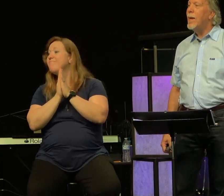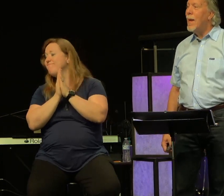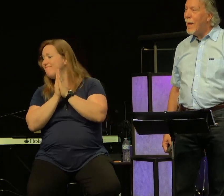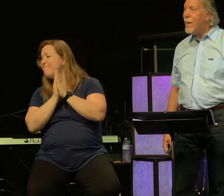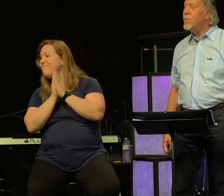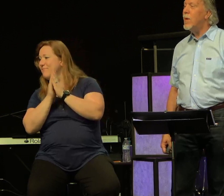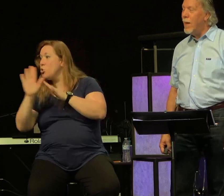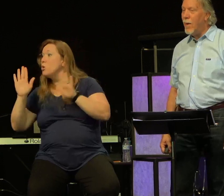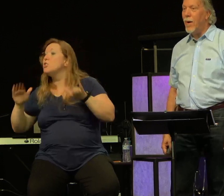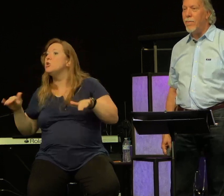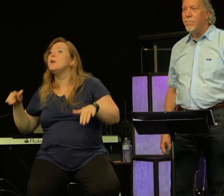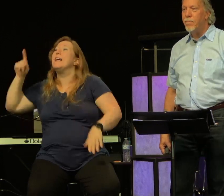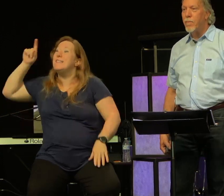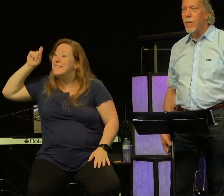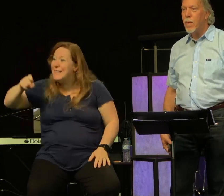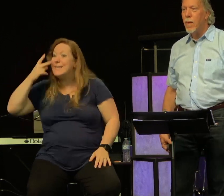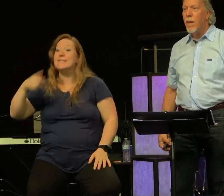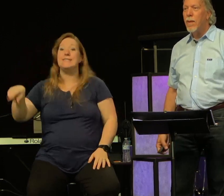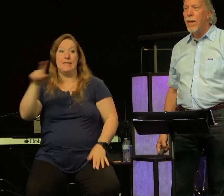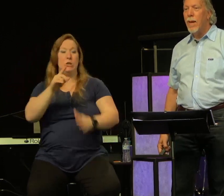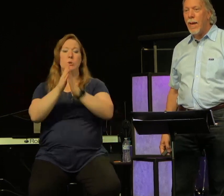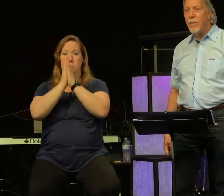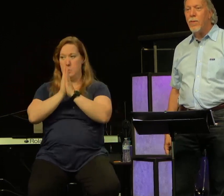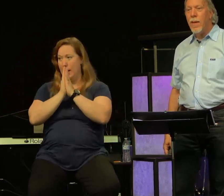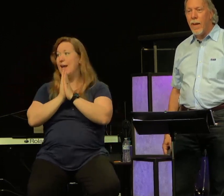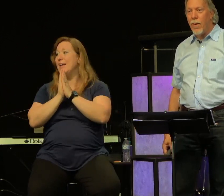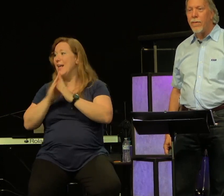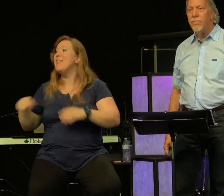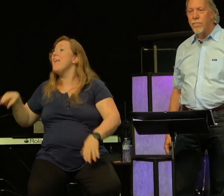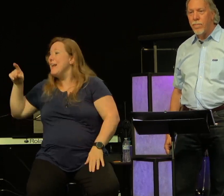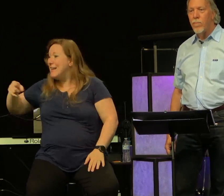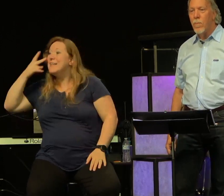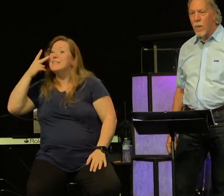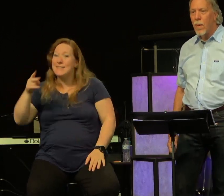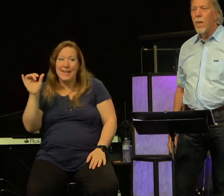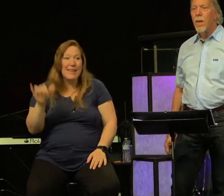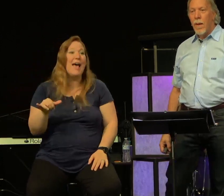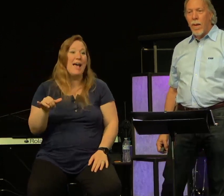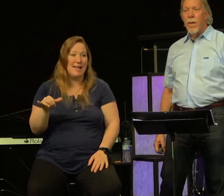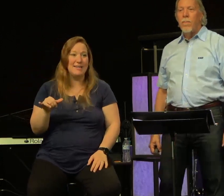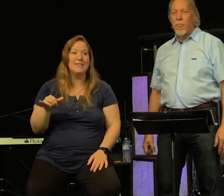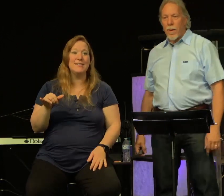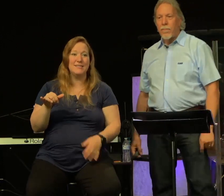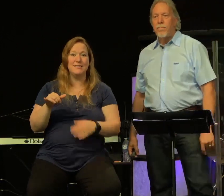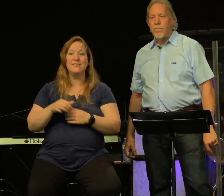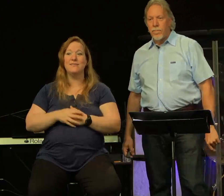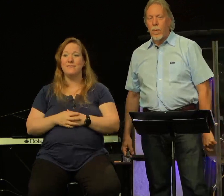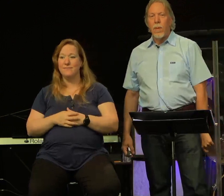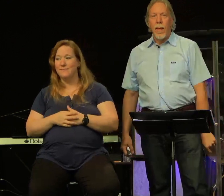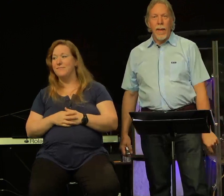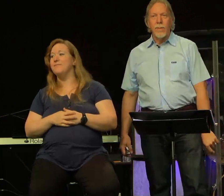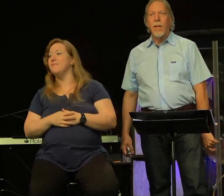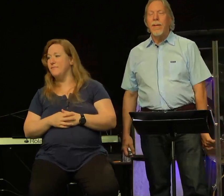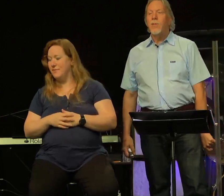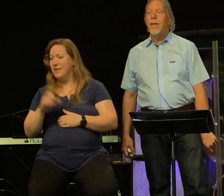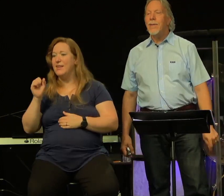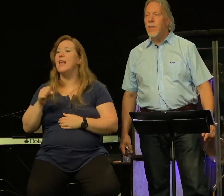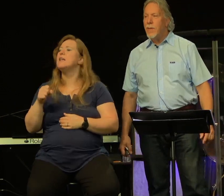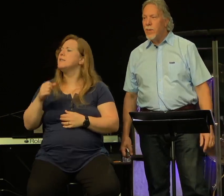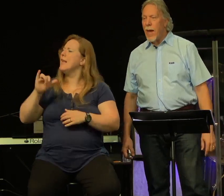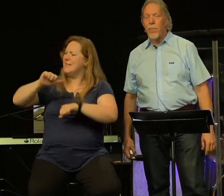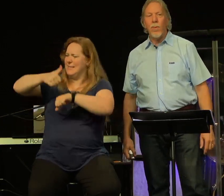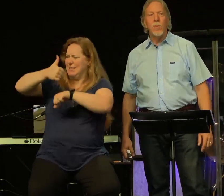They need to hear it. Yeah, they need to hear it. If the kids are playing, they're fighting. Yes, it